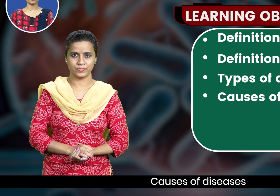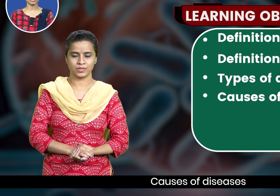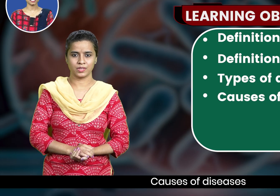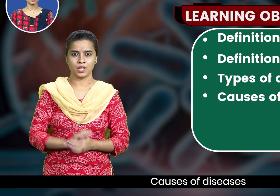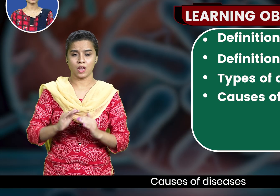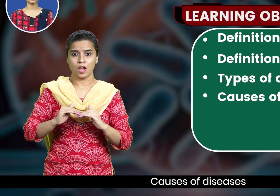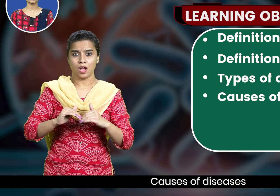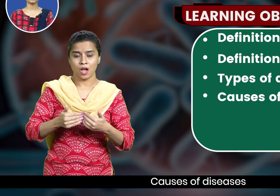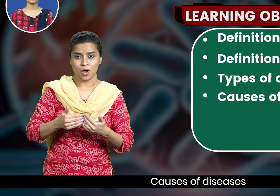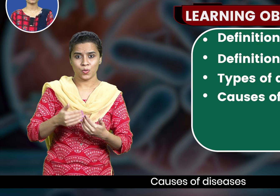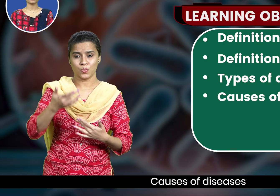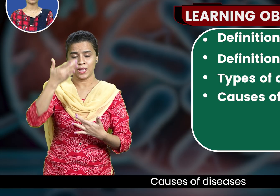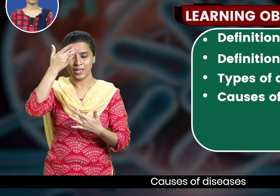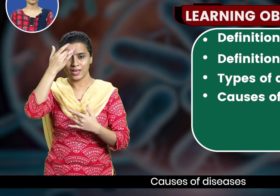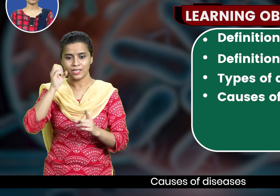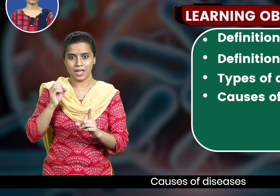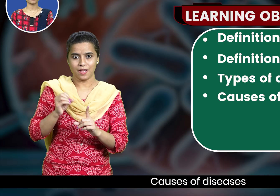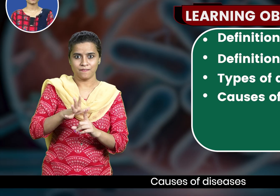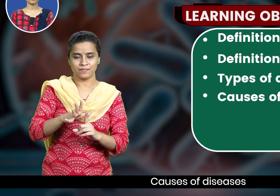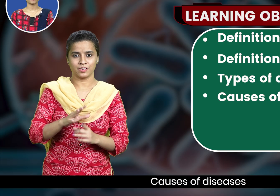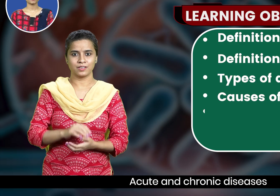causes of diseases,